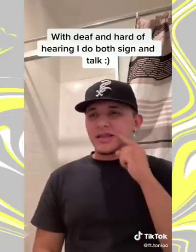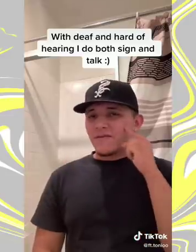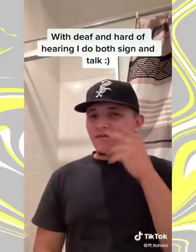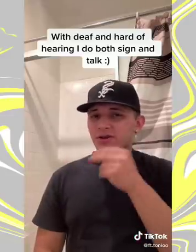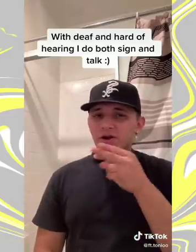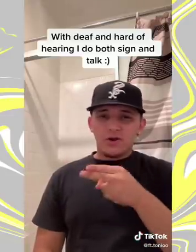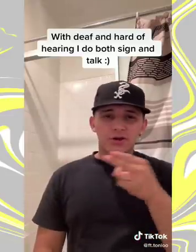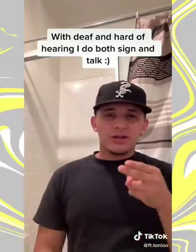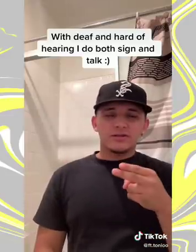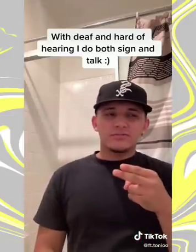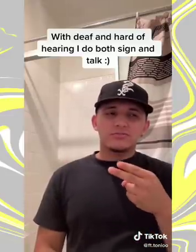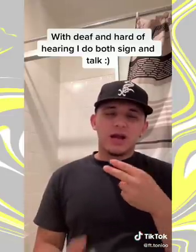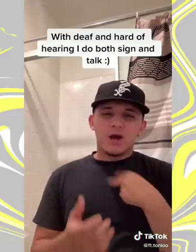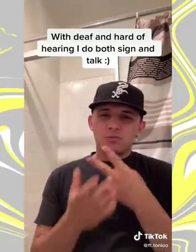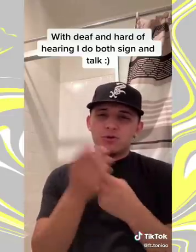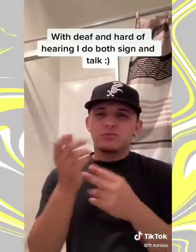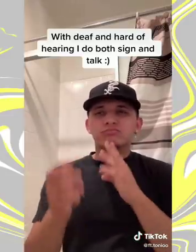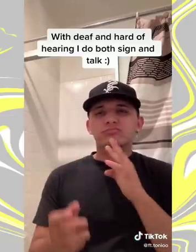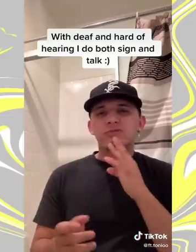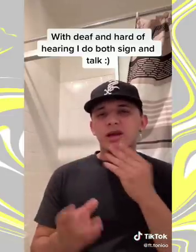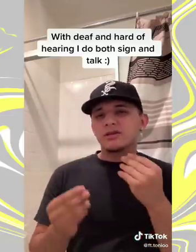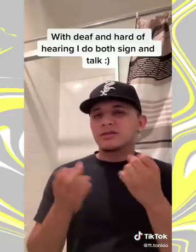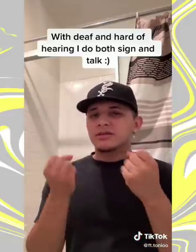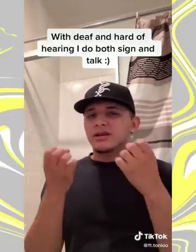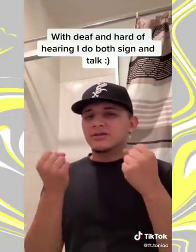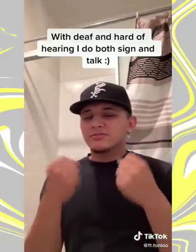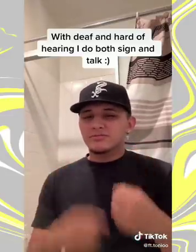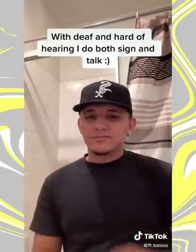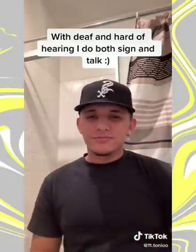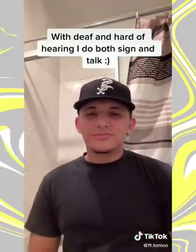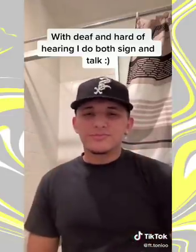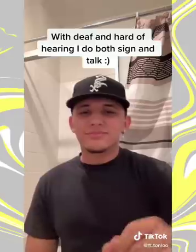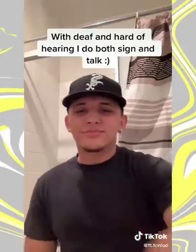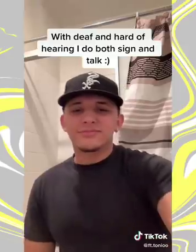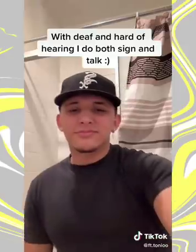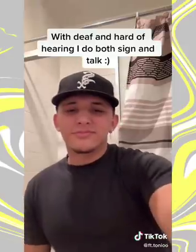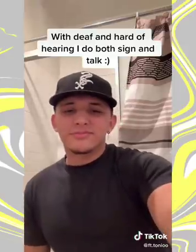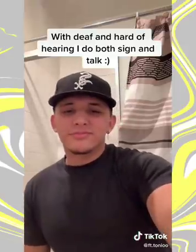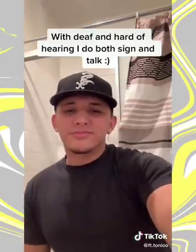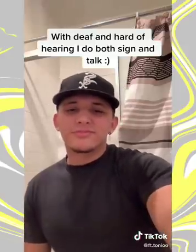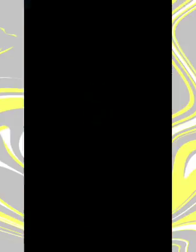And you made me laugh when I